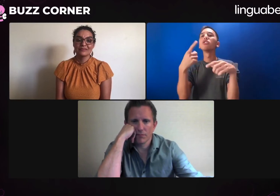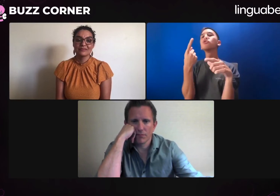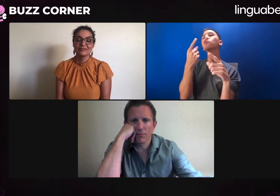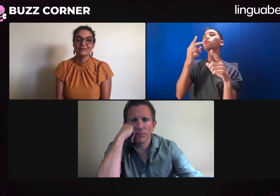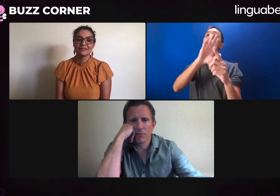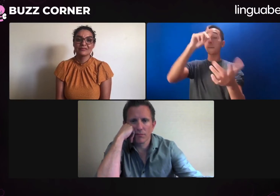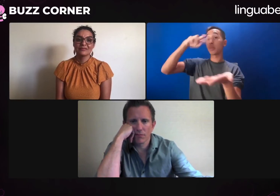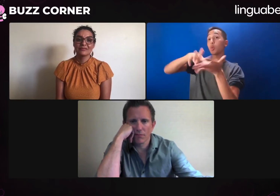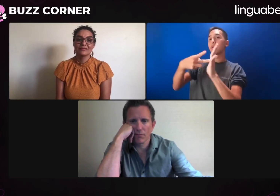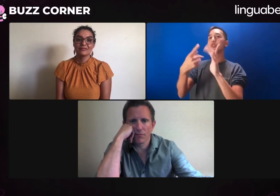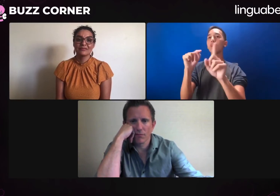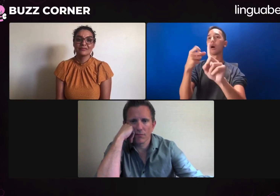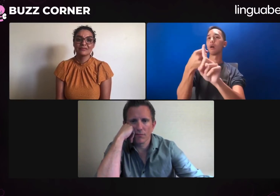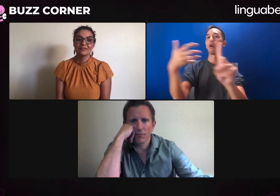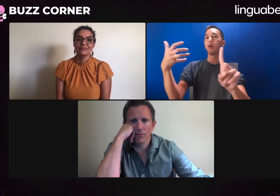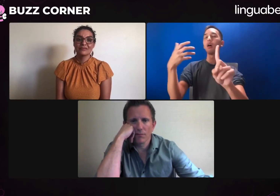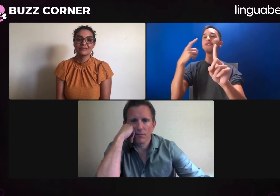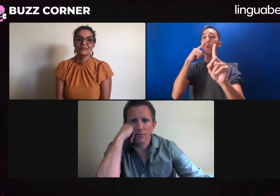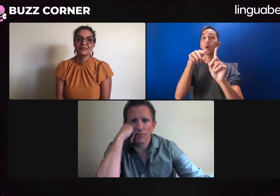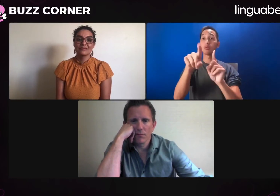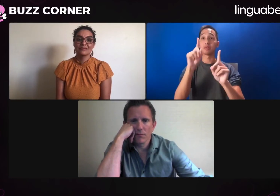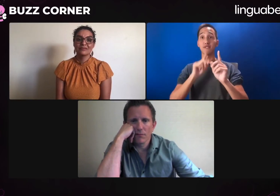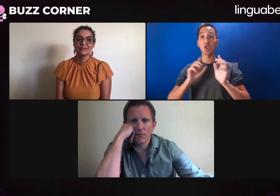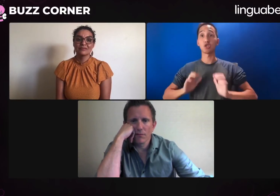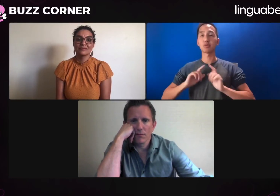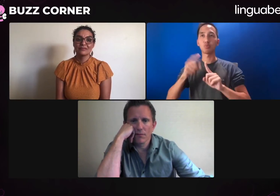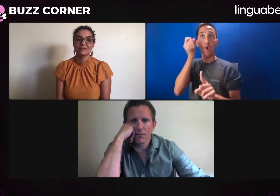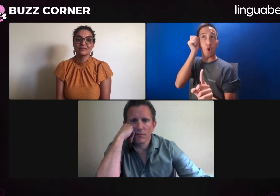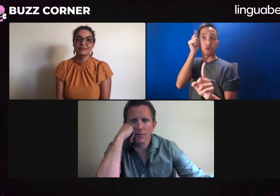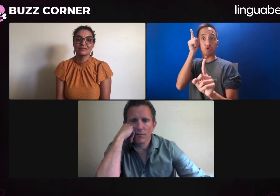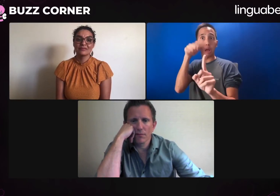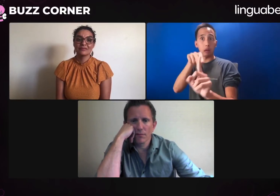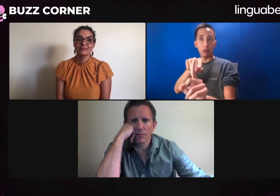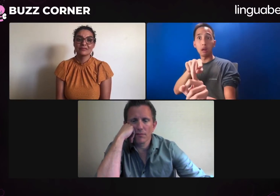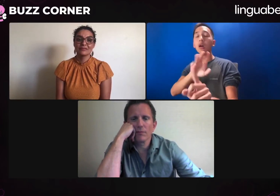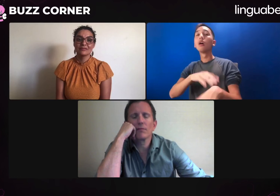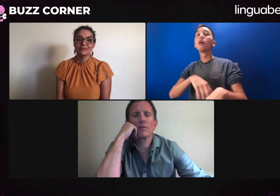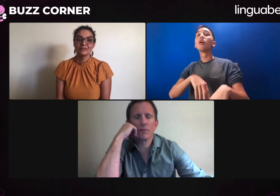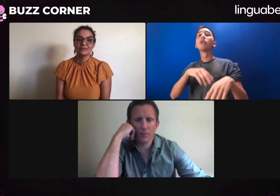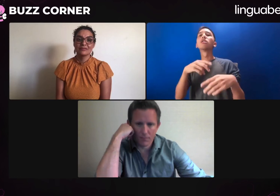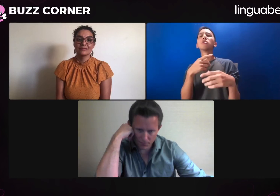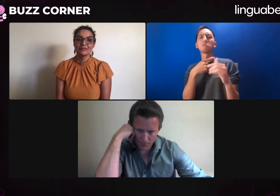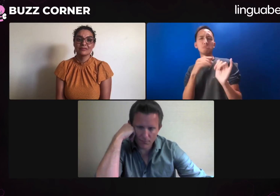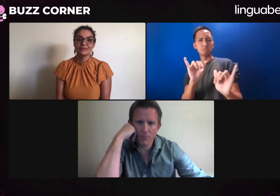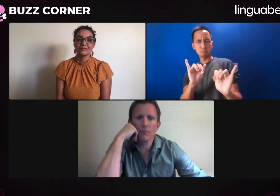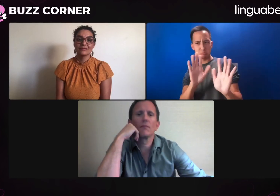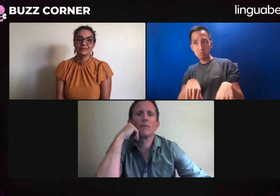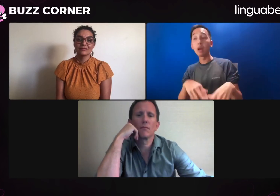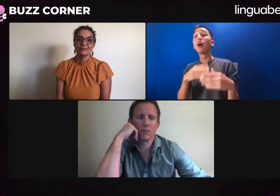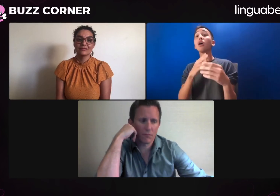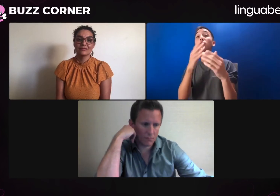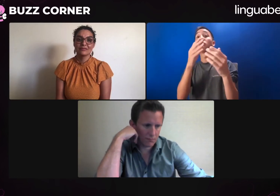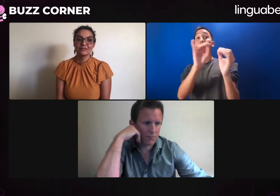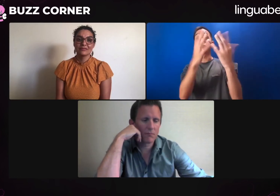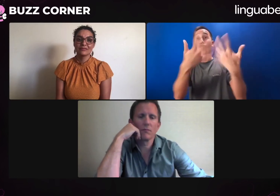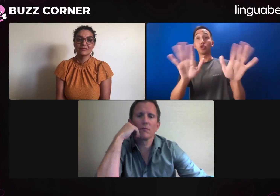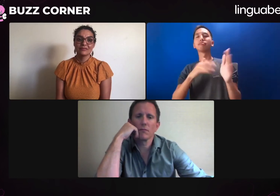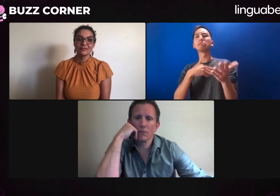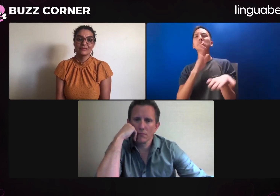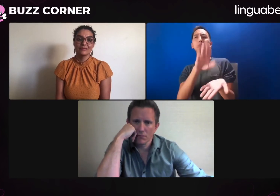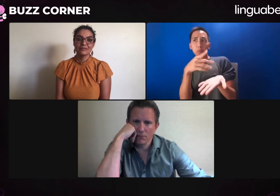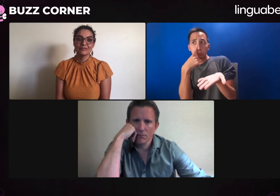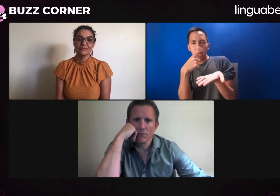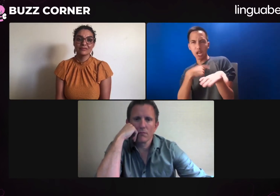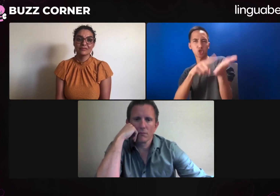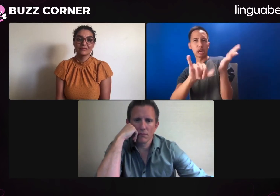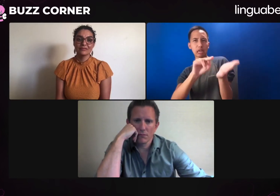use an African American stereotype, but the purpose was to elaborate to the deaf consumer to understand things more